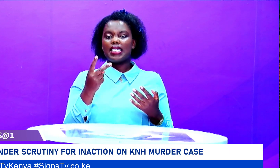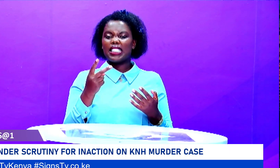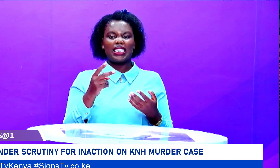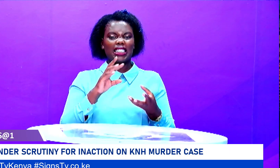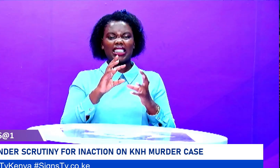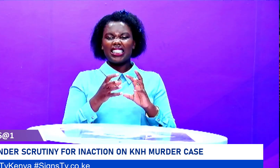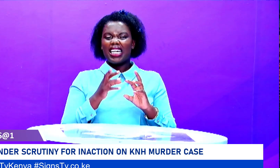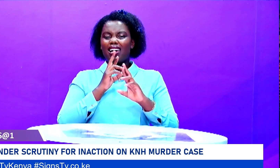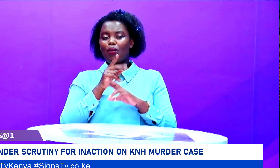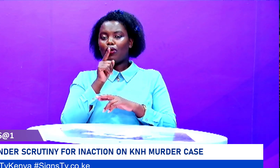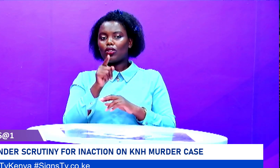This comprehensive report